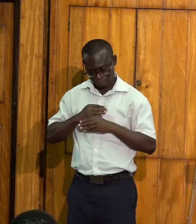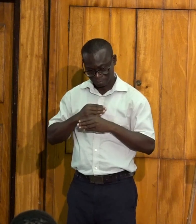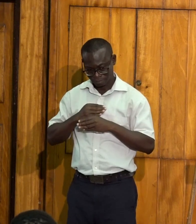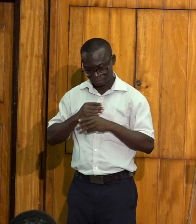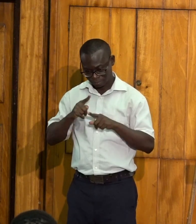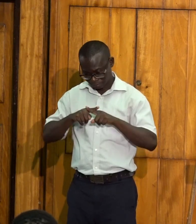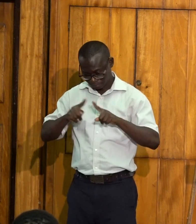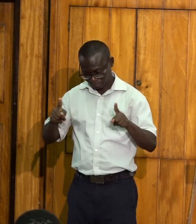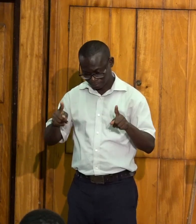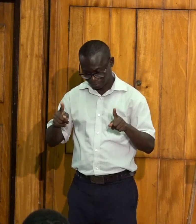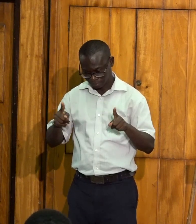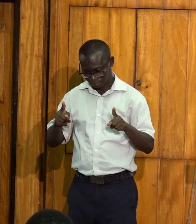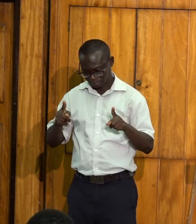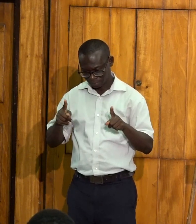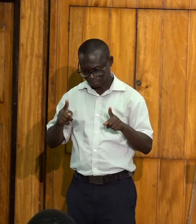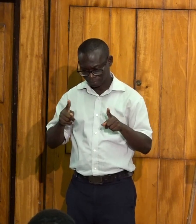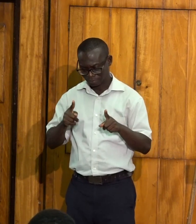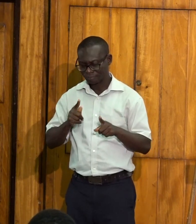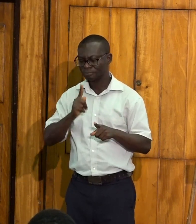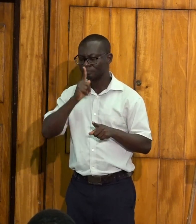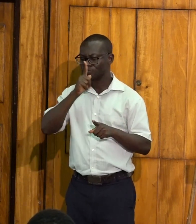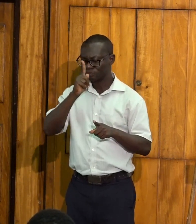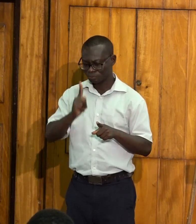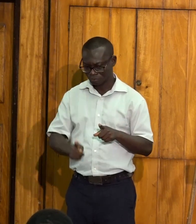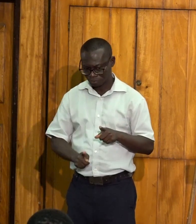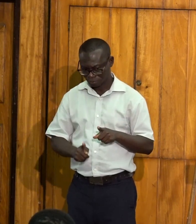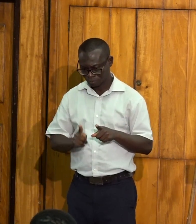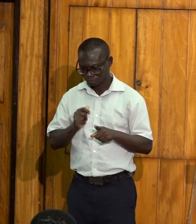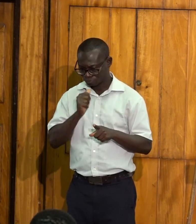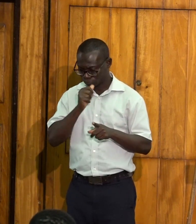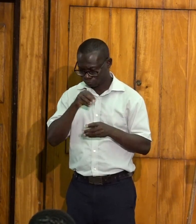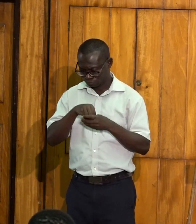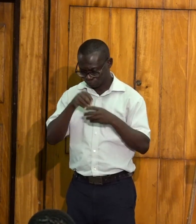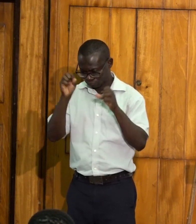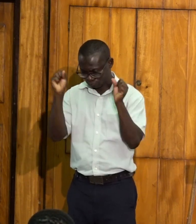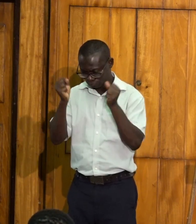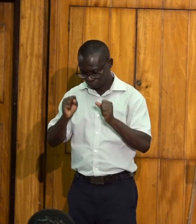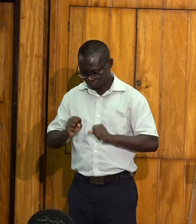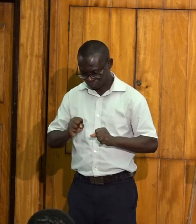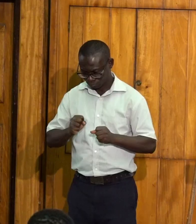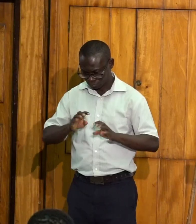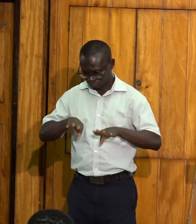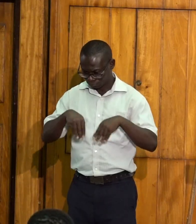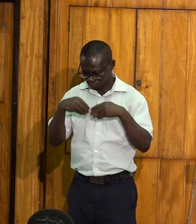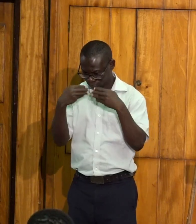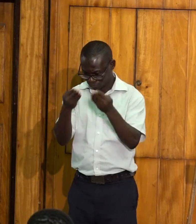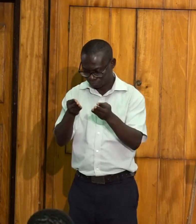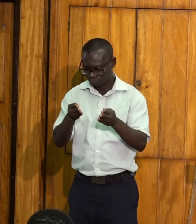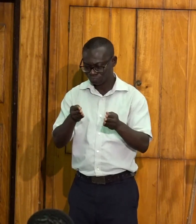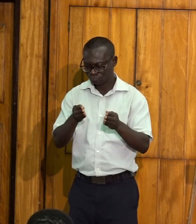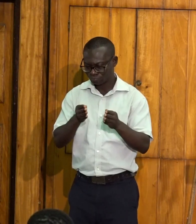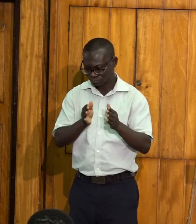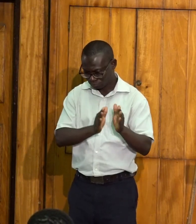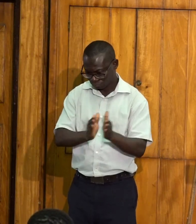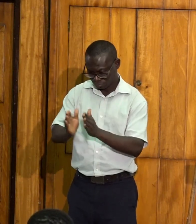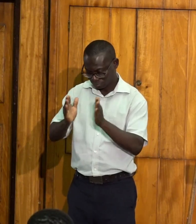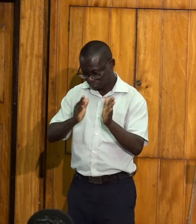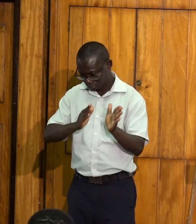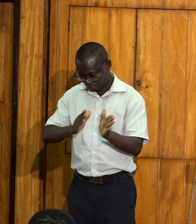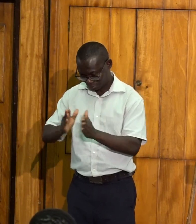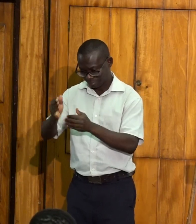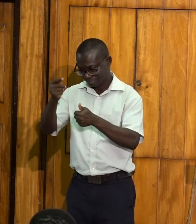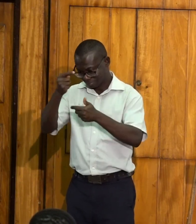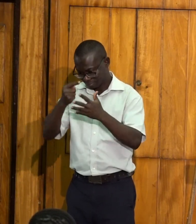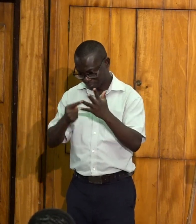But this is actually an opportunity for us to step in now and provide guidance that is holistic